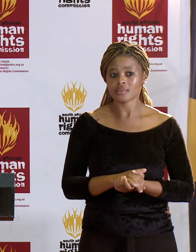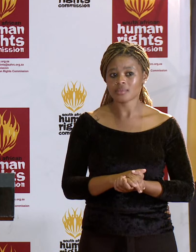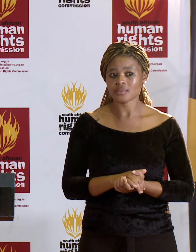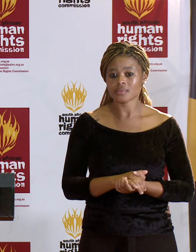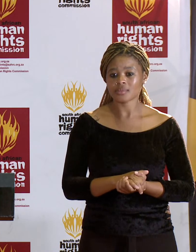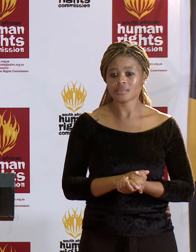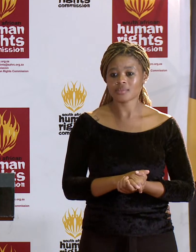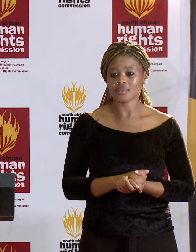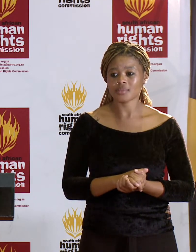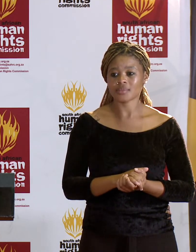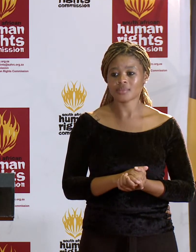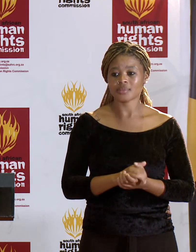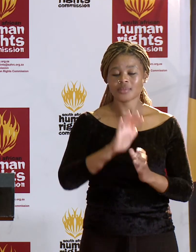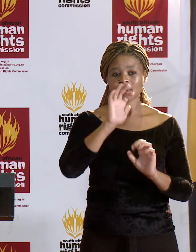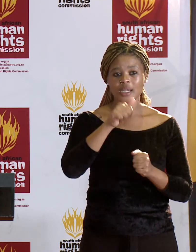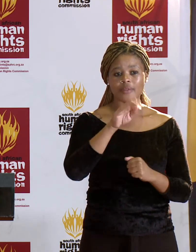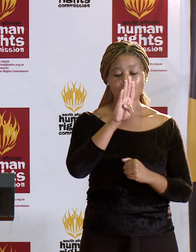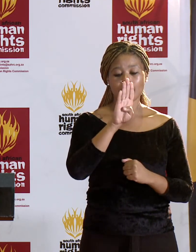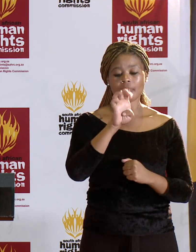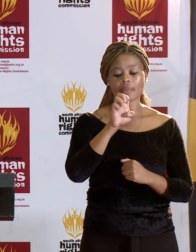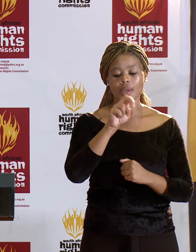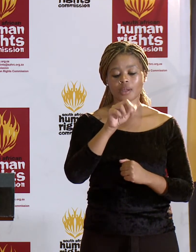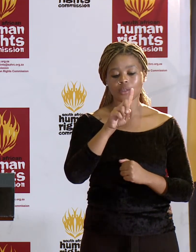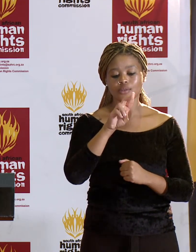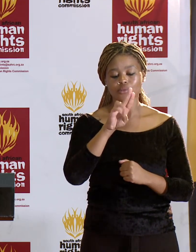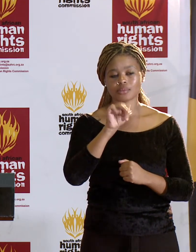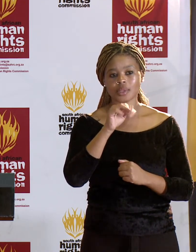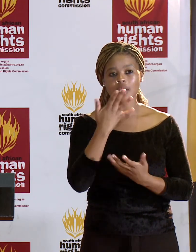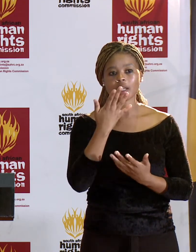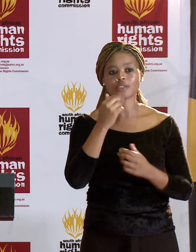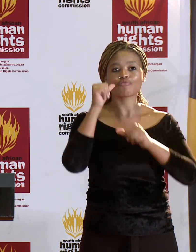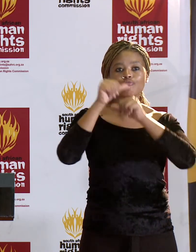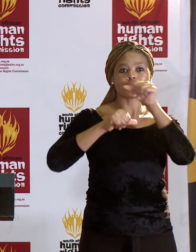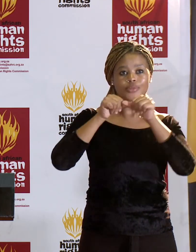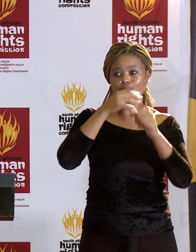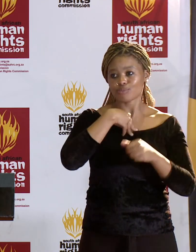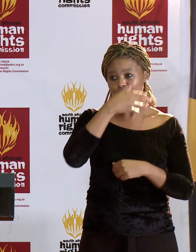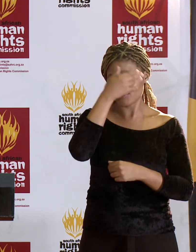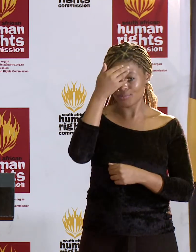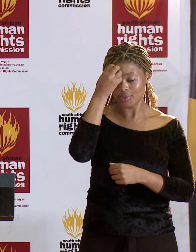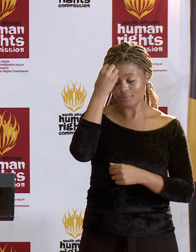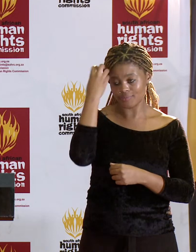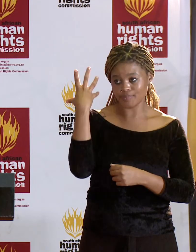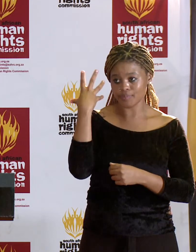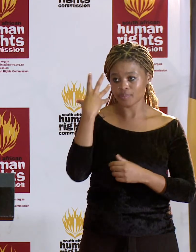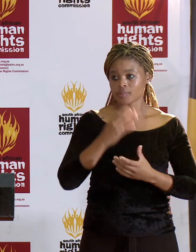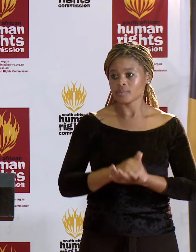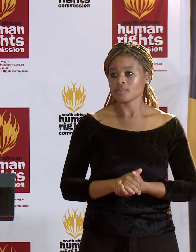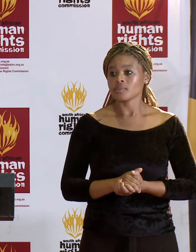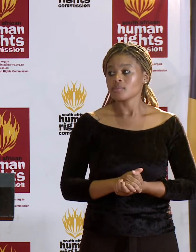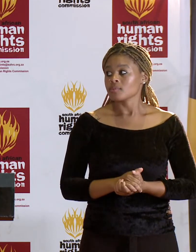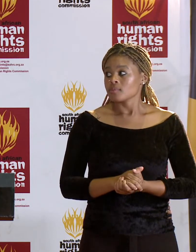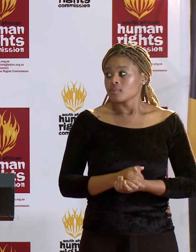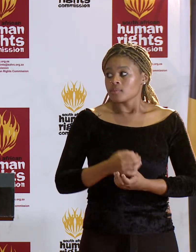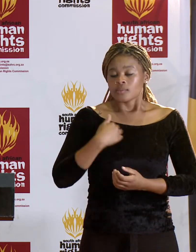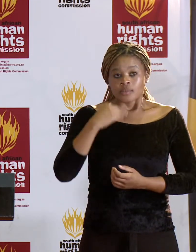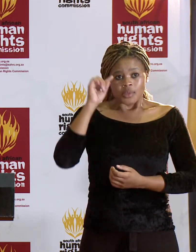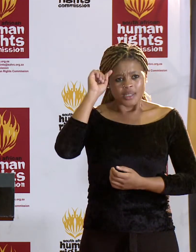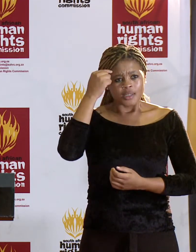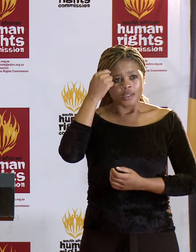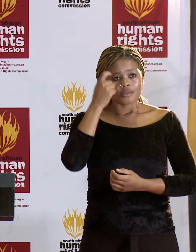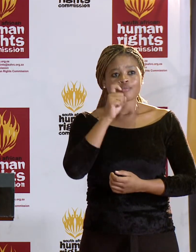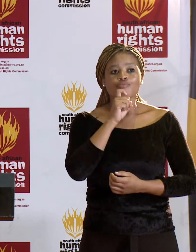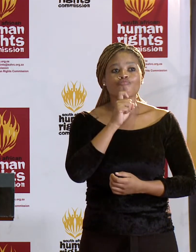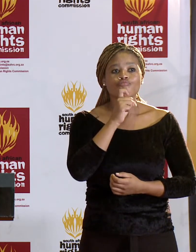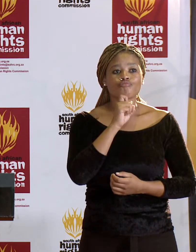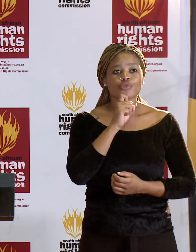yes, of course, we have baby boomers and the silent generation. Let's not forget. So who do we think